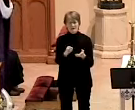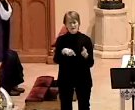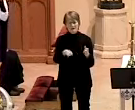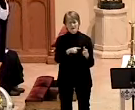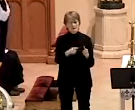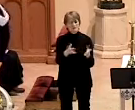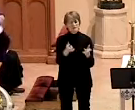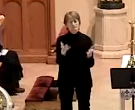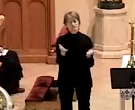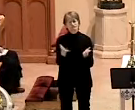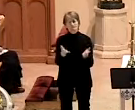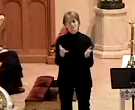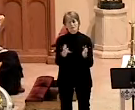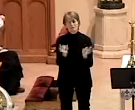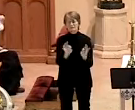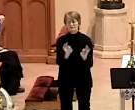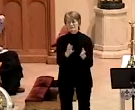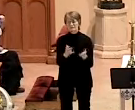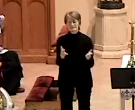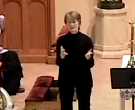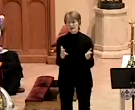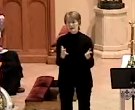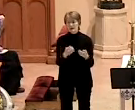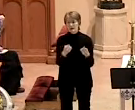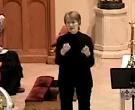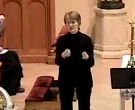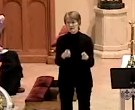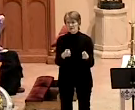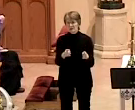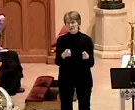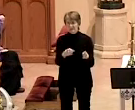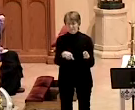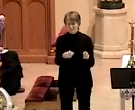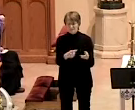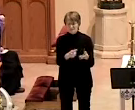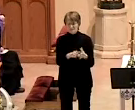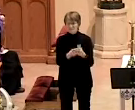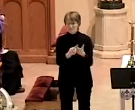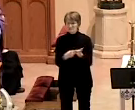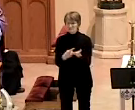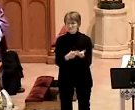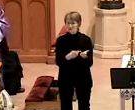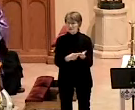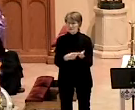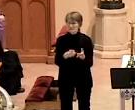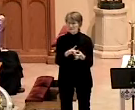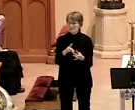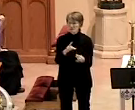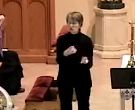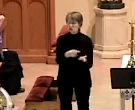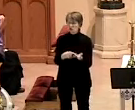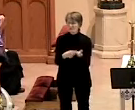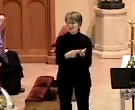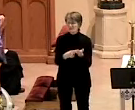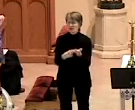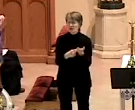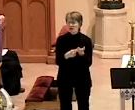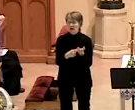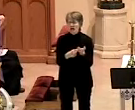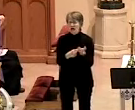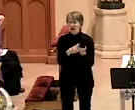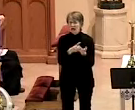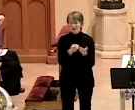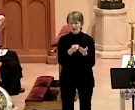just little things. And they got into a spiritual conversation and they had to give alms, they had to